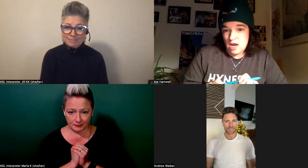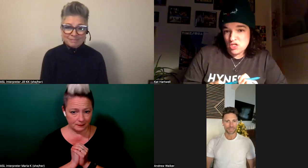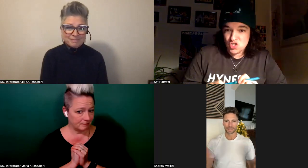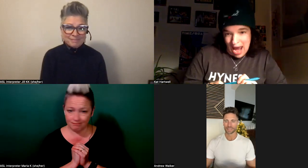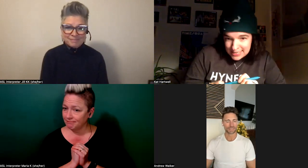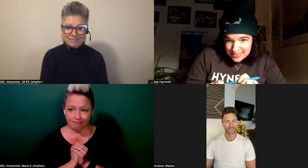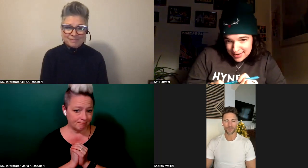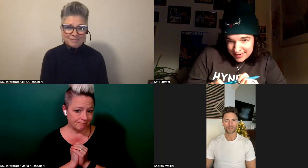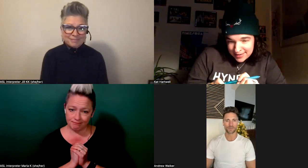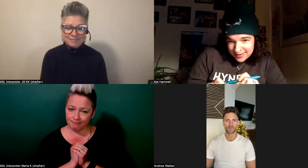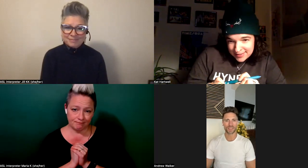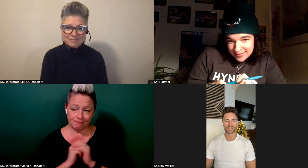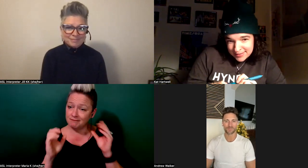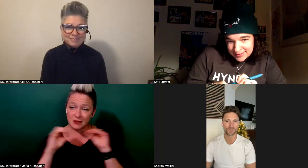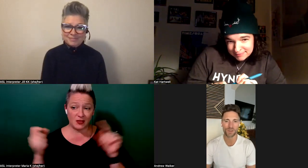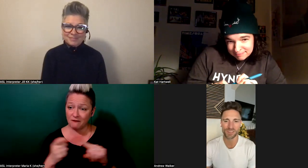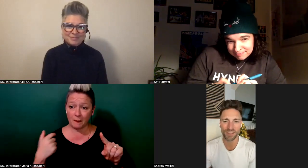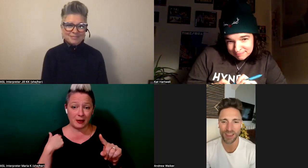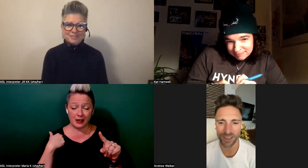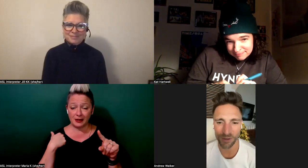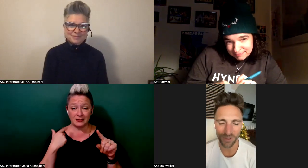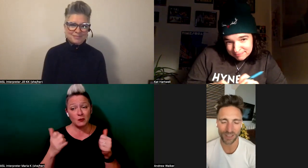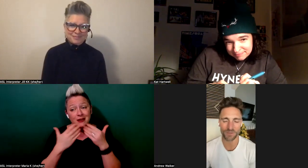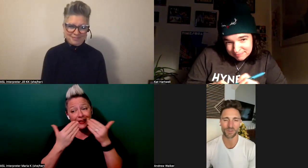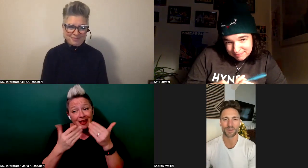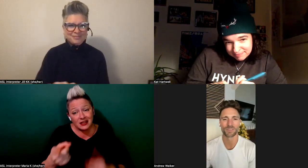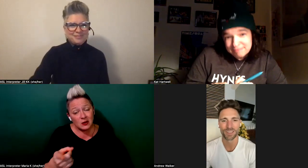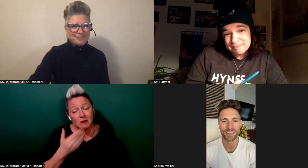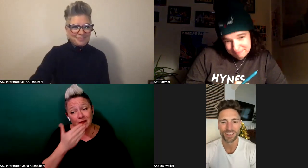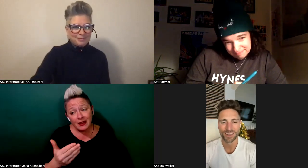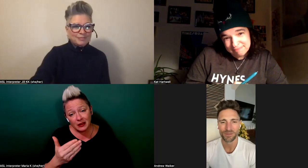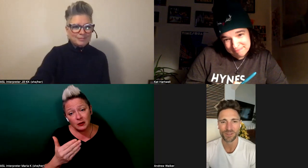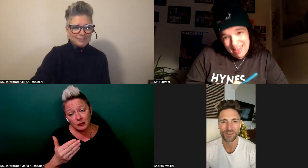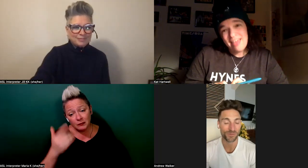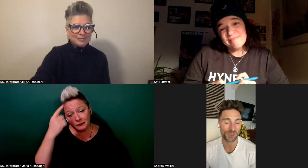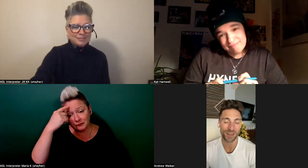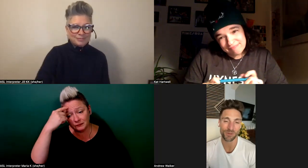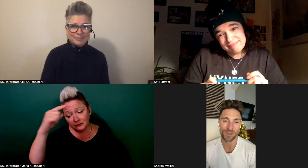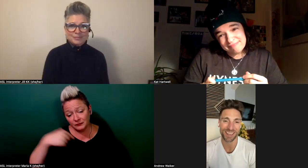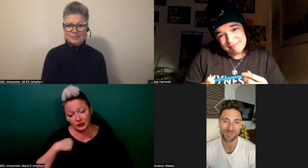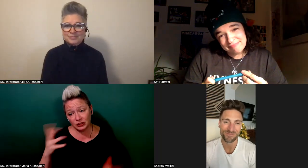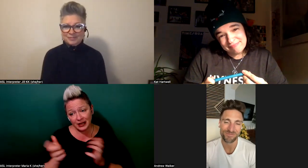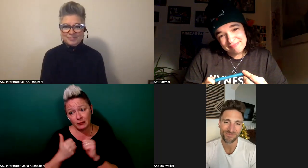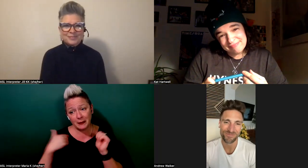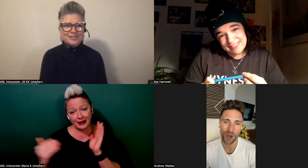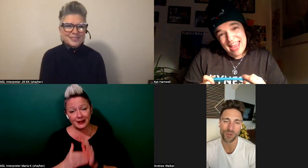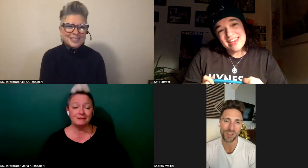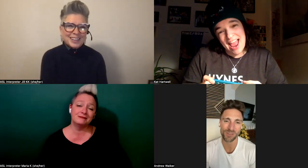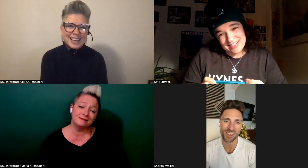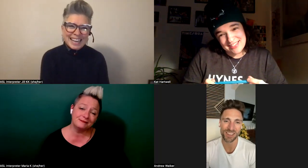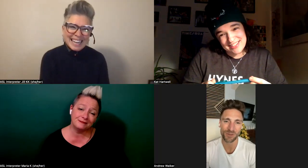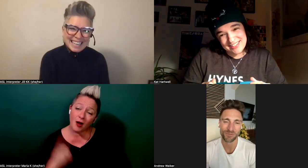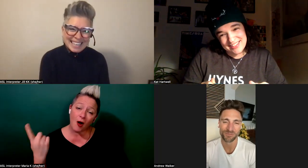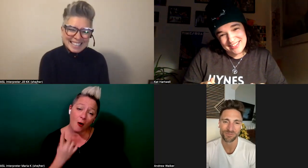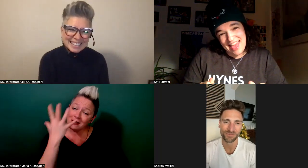the chat? Nothing from me. Just wanted to say thank you. Thank you for chatting with me again. Always